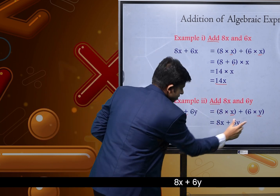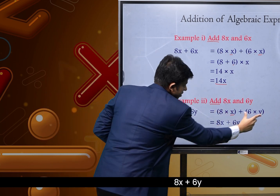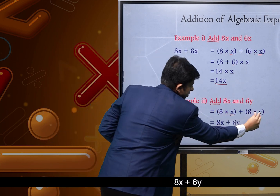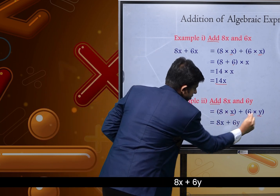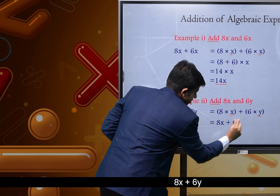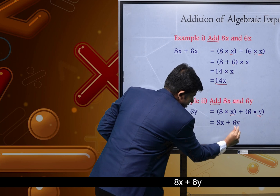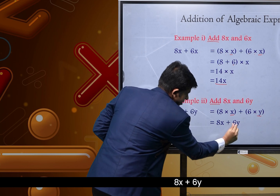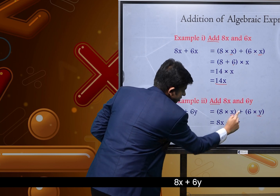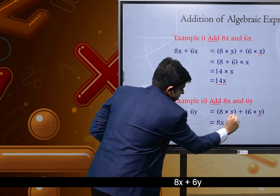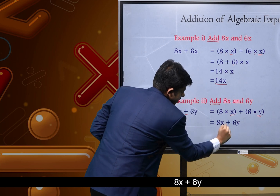8x plus 6y.